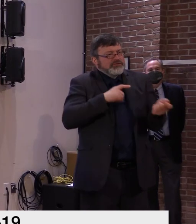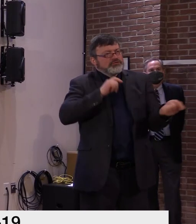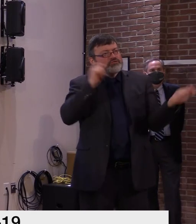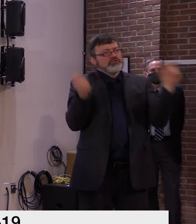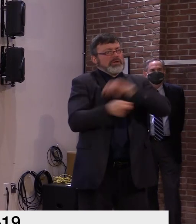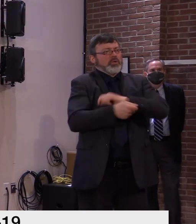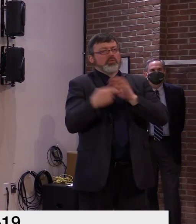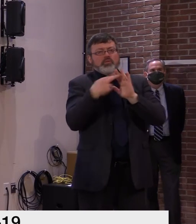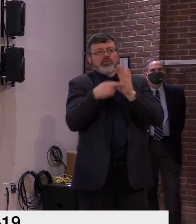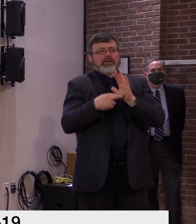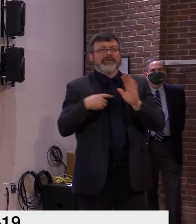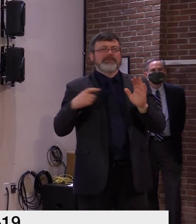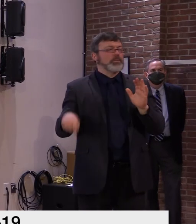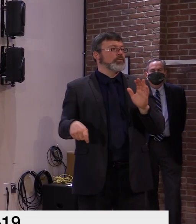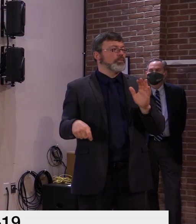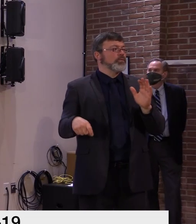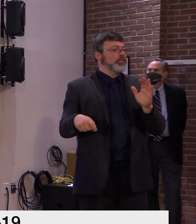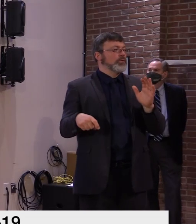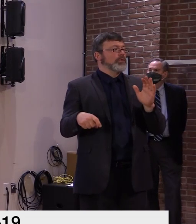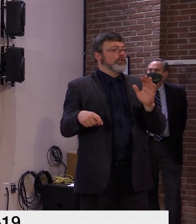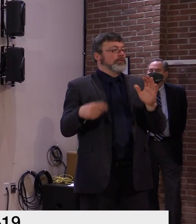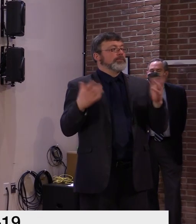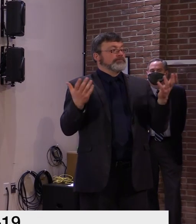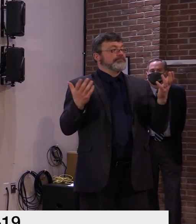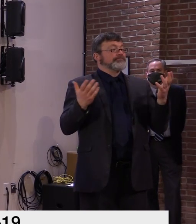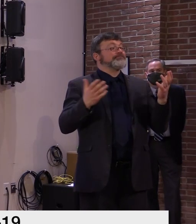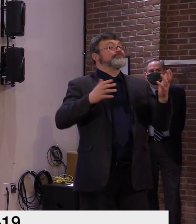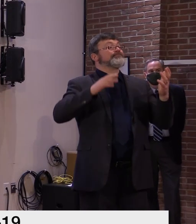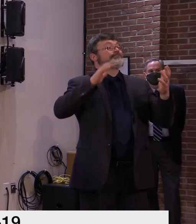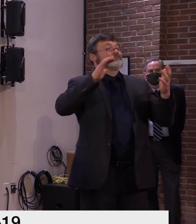we've been fairly